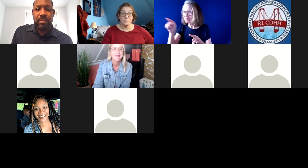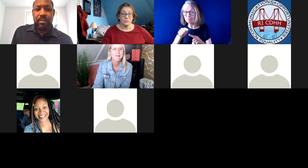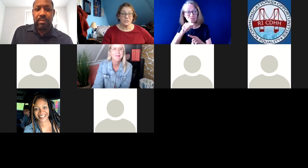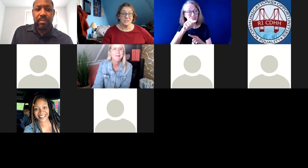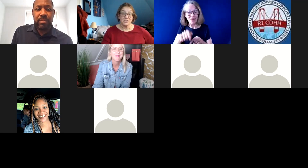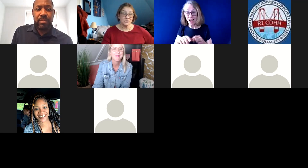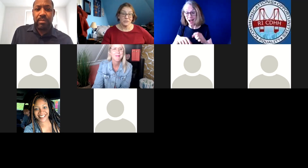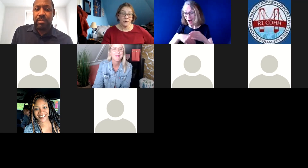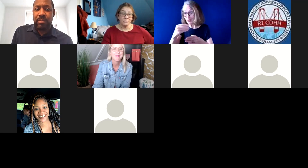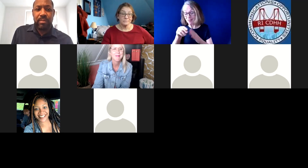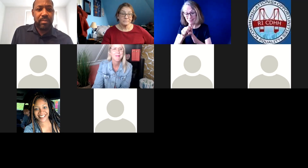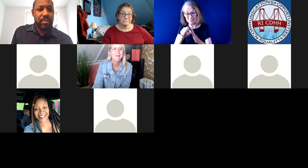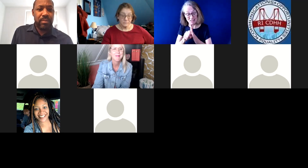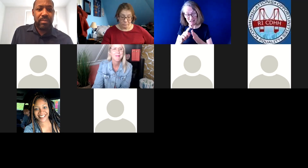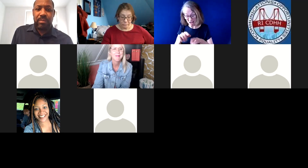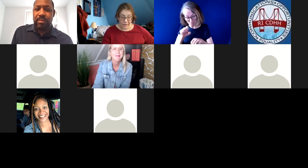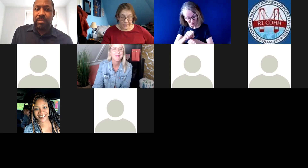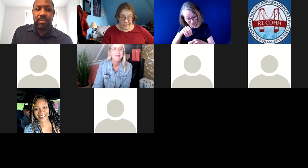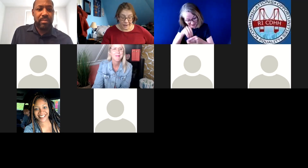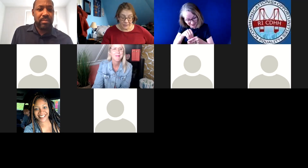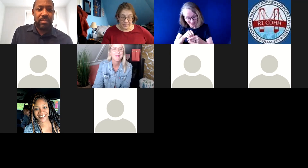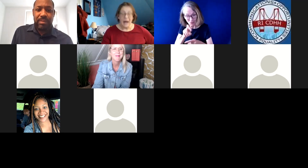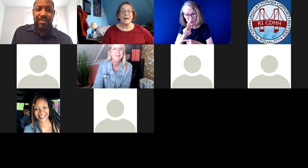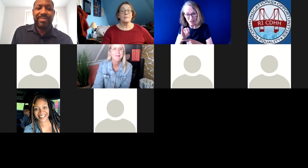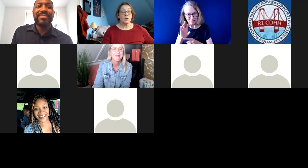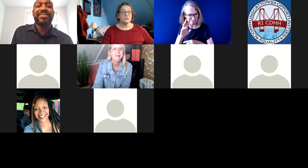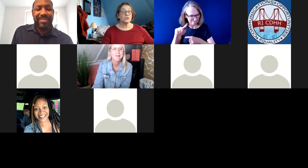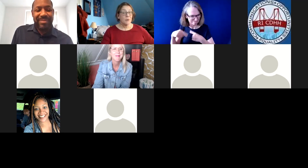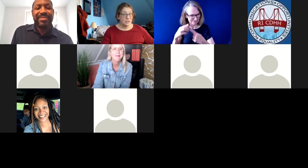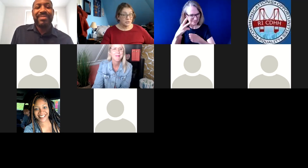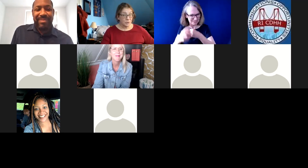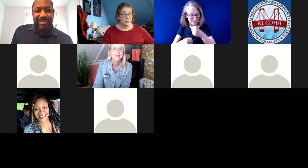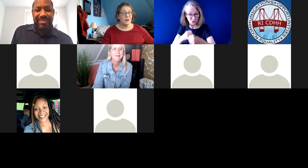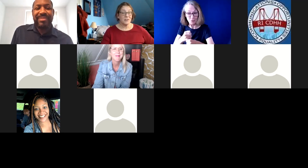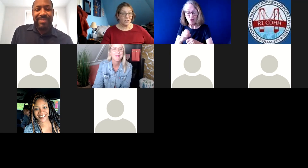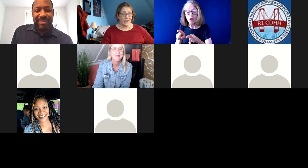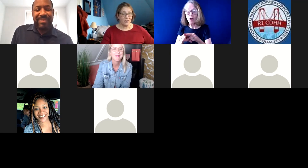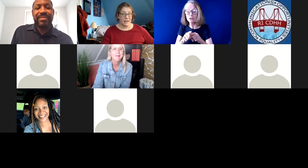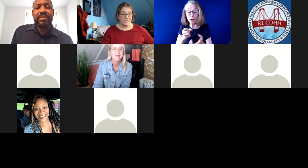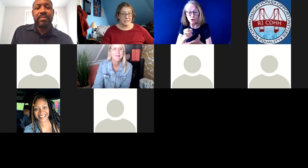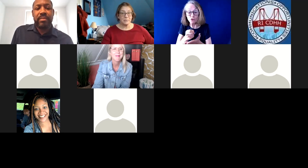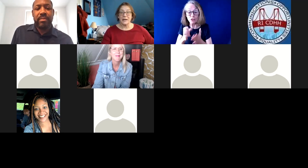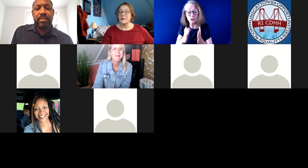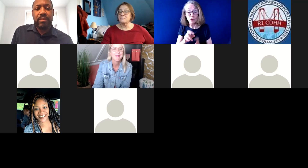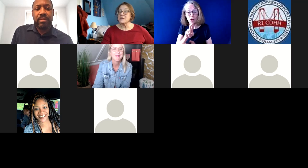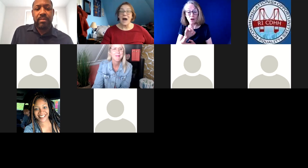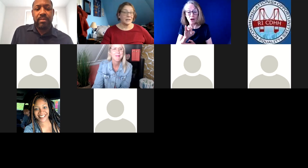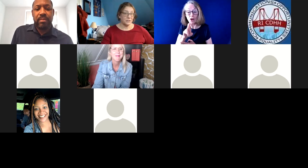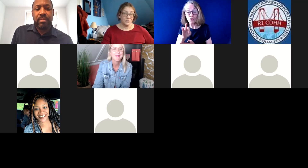moved here 6 years ago. And I am also the treasurer of RID, but I am not here in